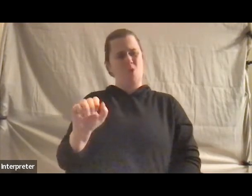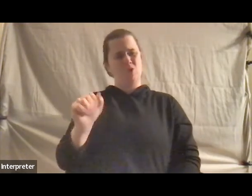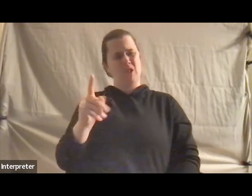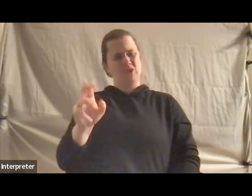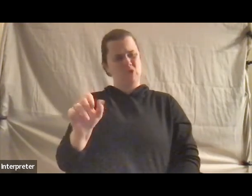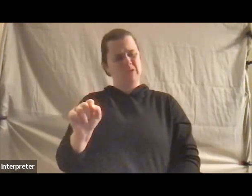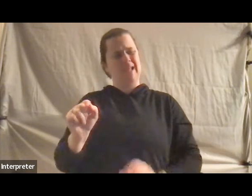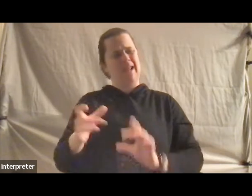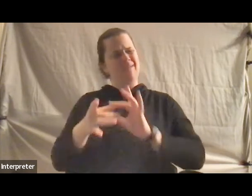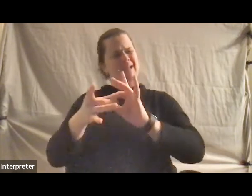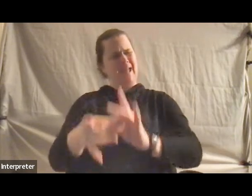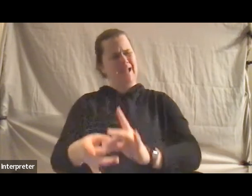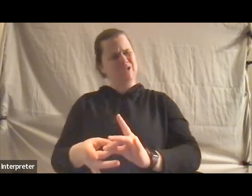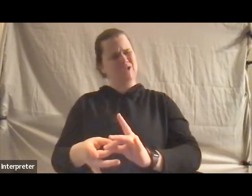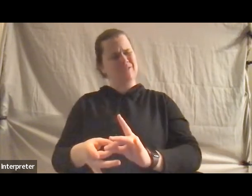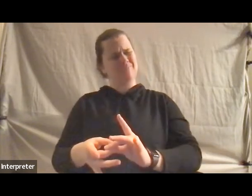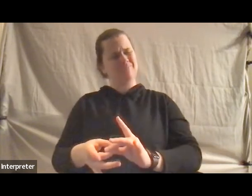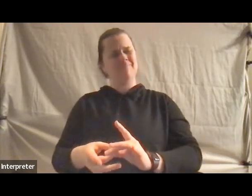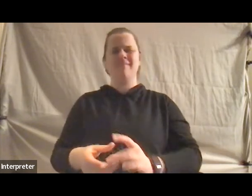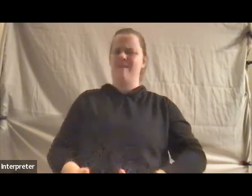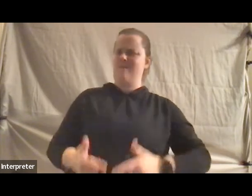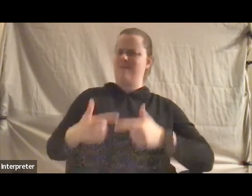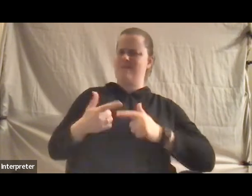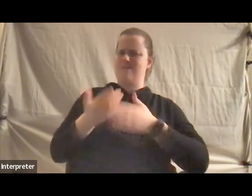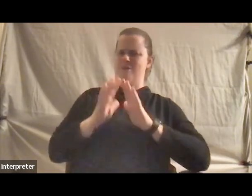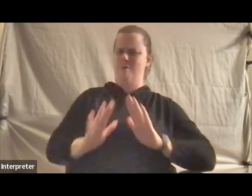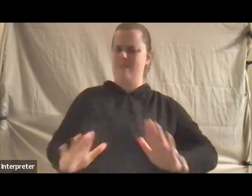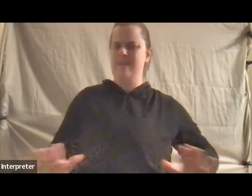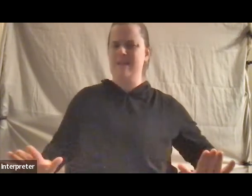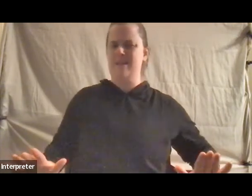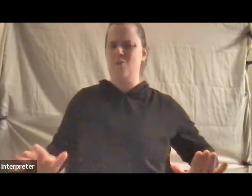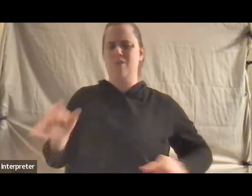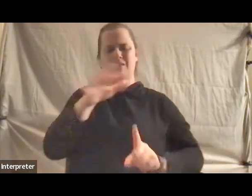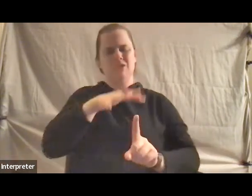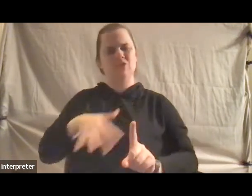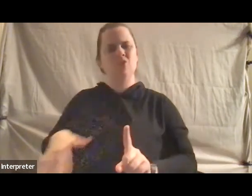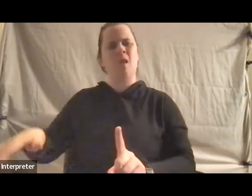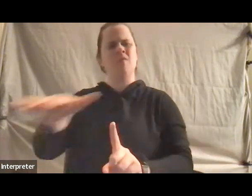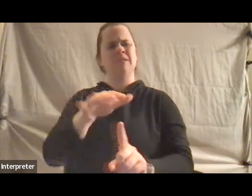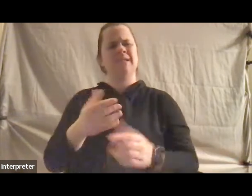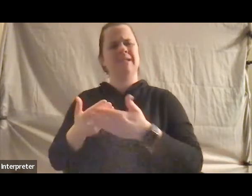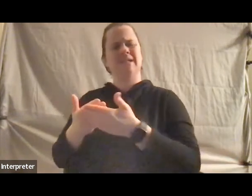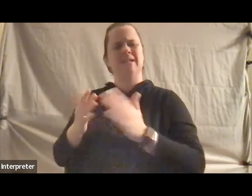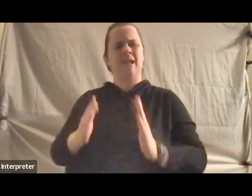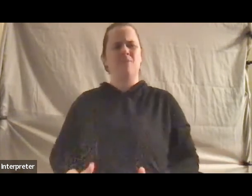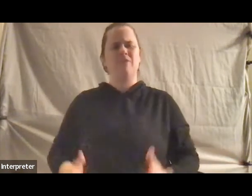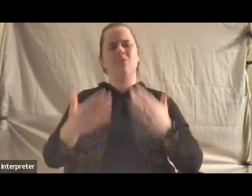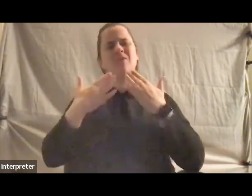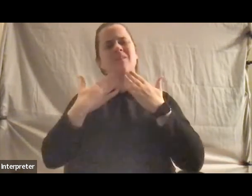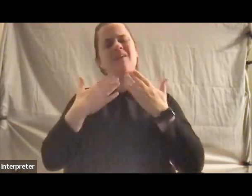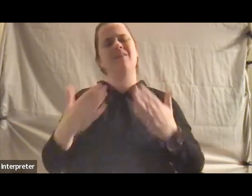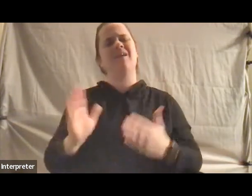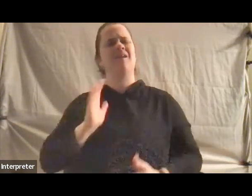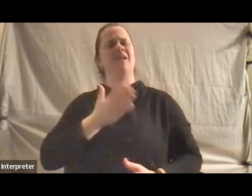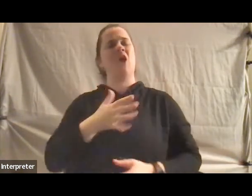and connection with our surrounding neighbors. And I just want to stop for a moment and thank our neighborhood and